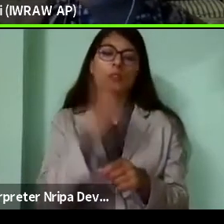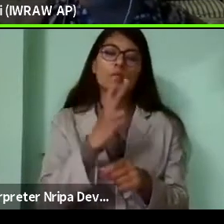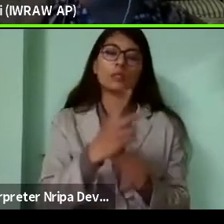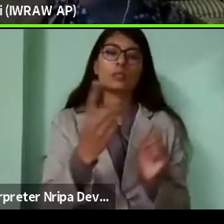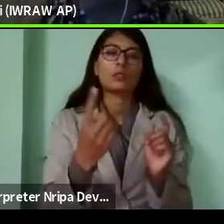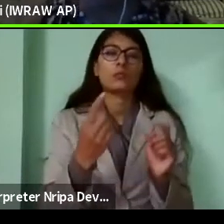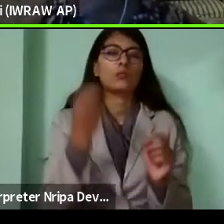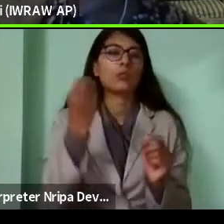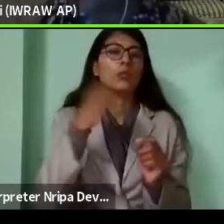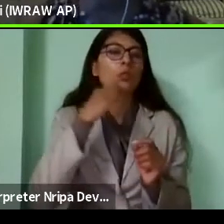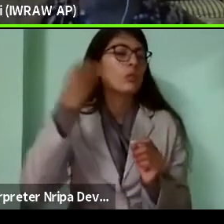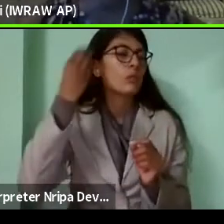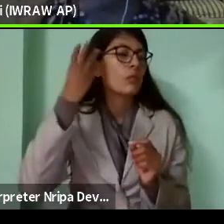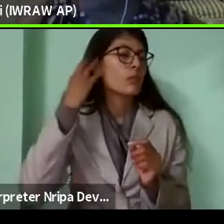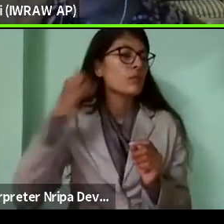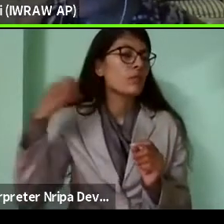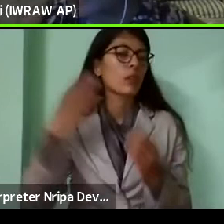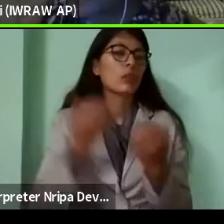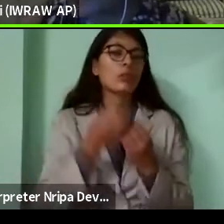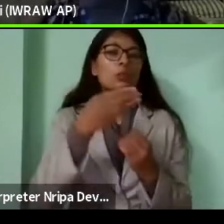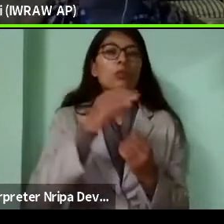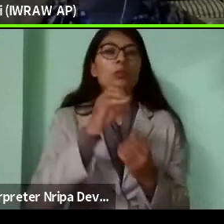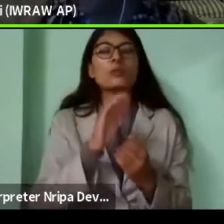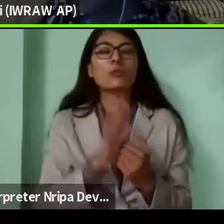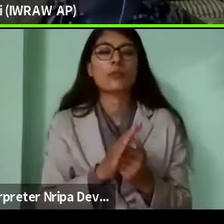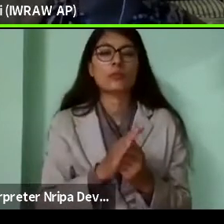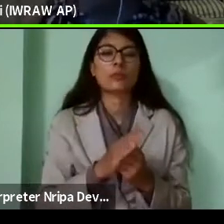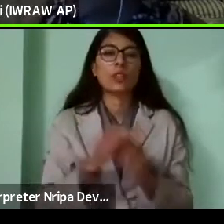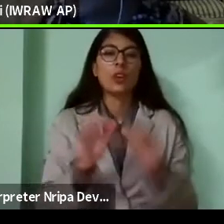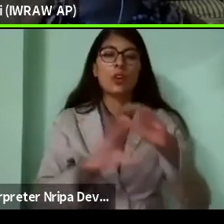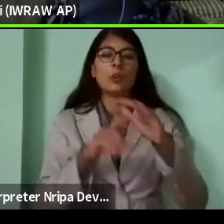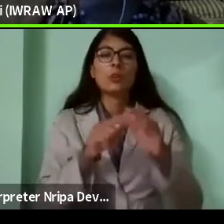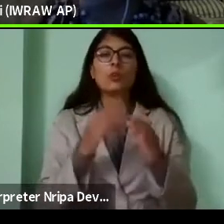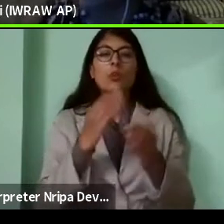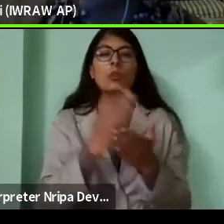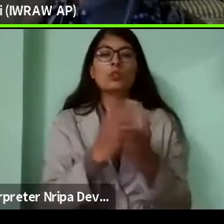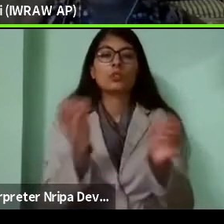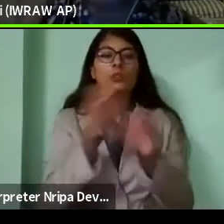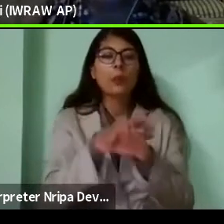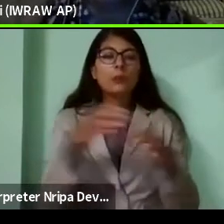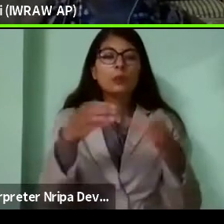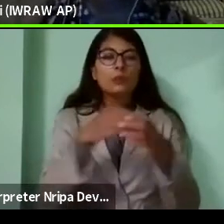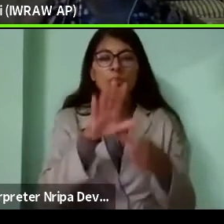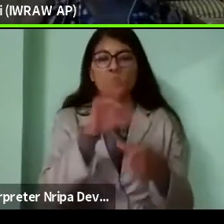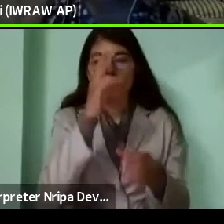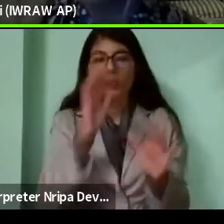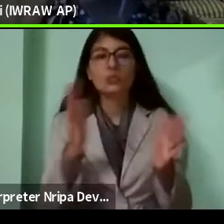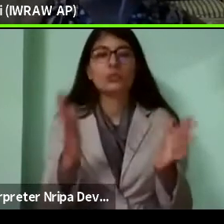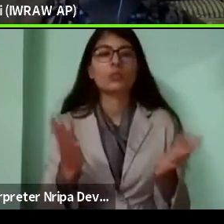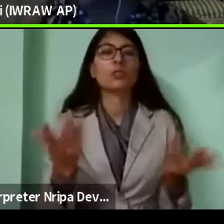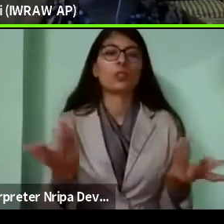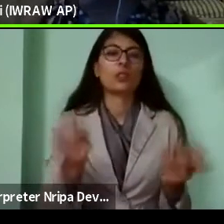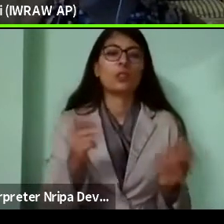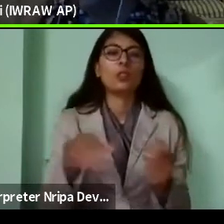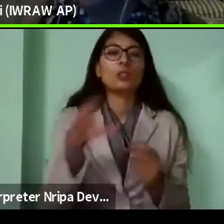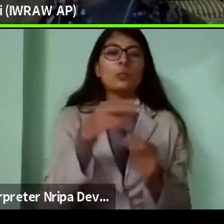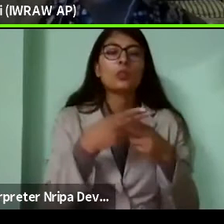panelists said some things about the composition of the committee, the need to regain the culture of